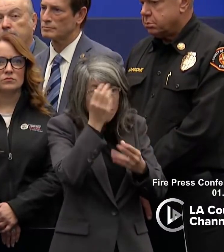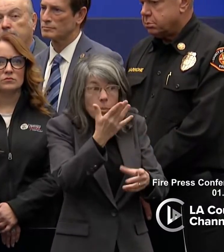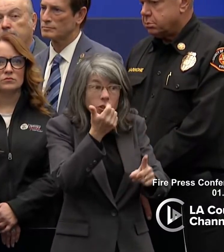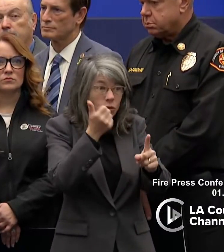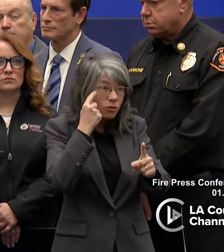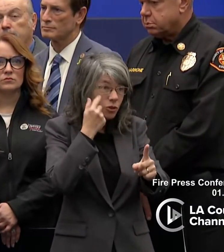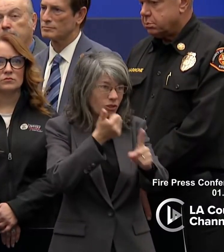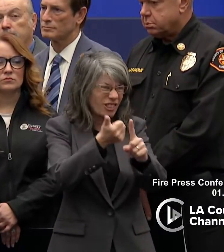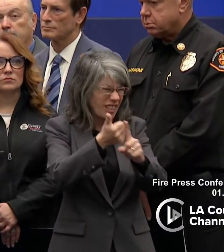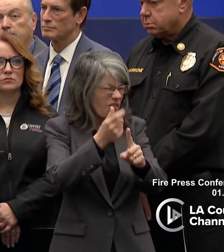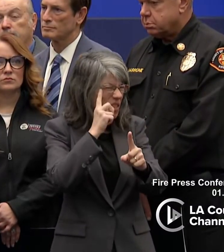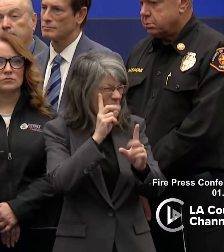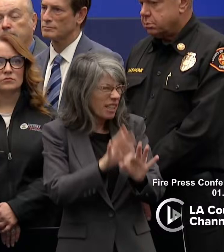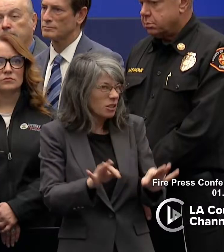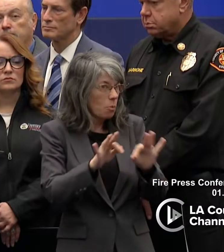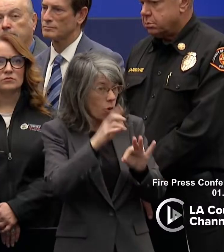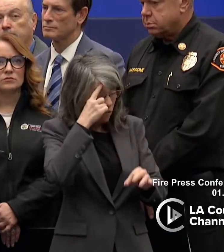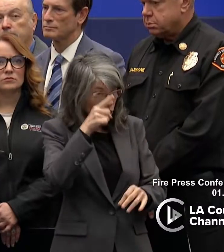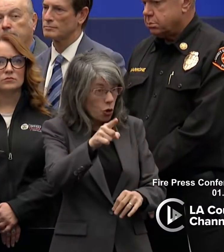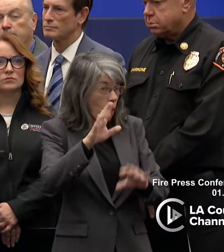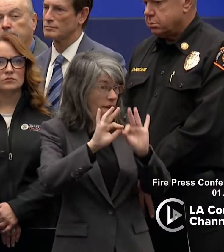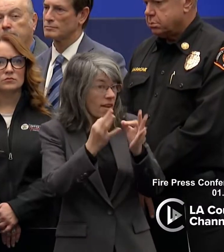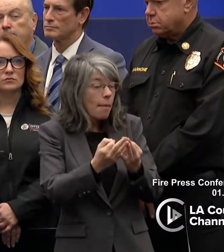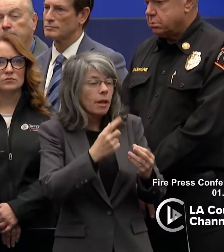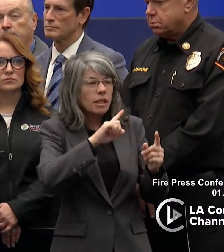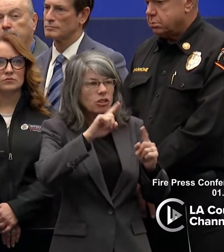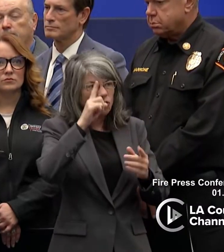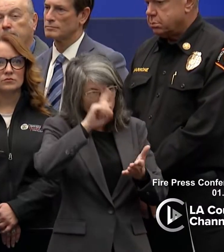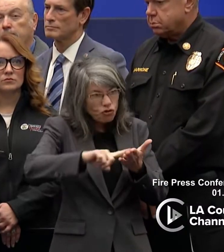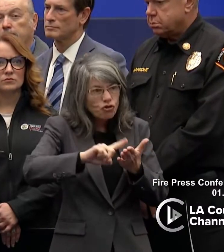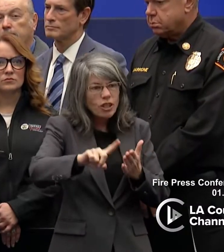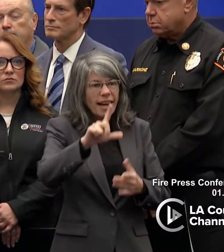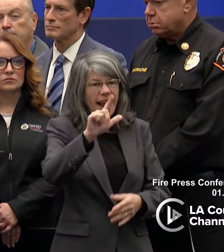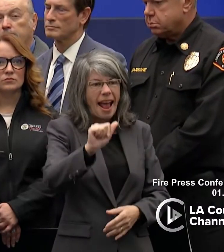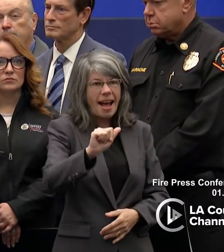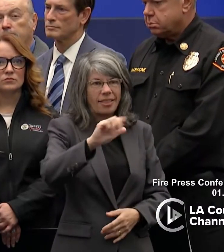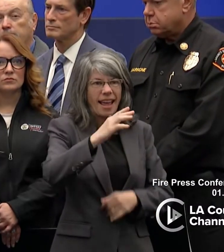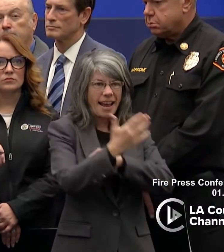think is important to you and your family, please go to